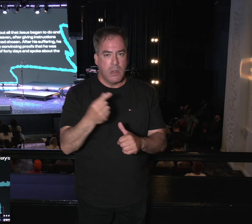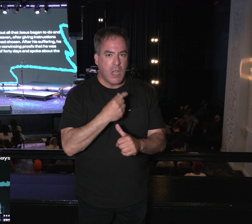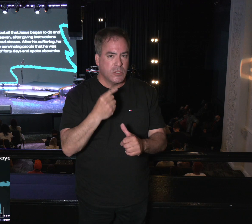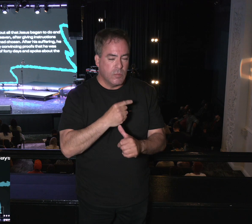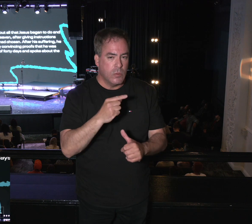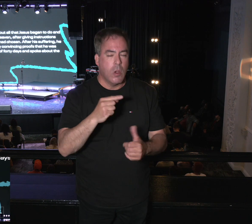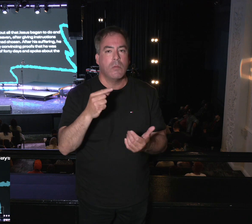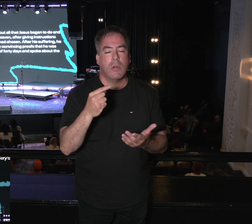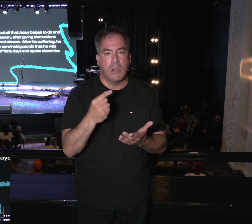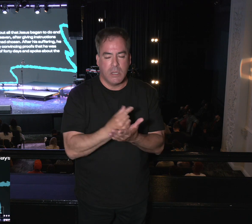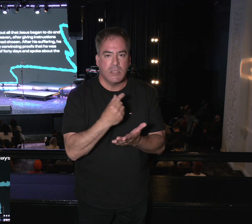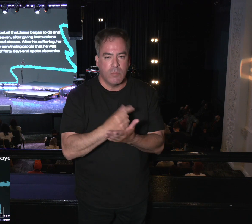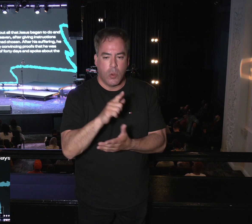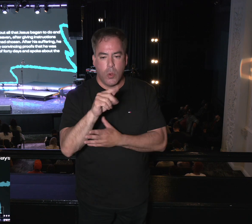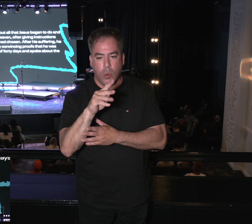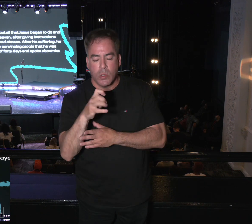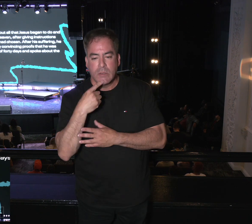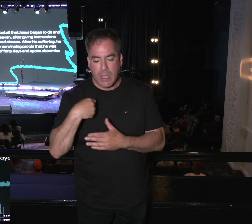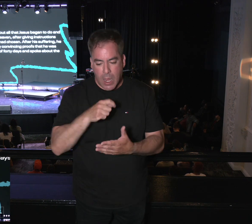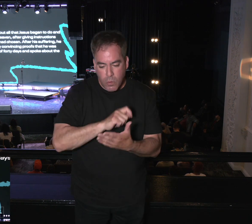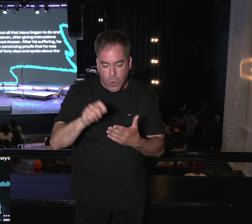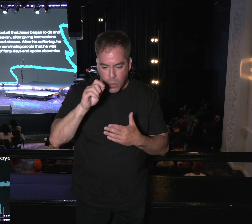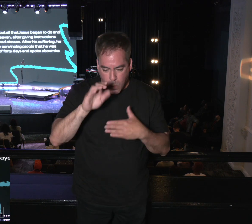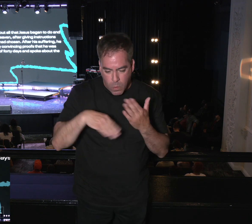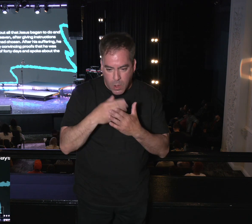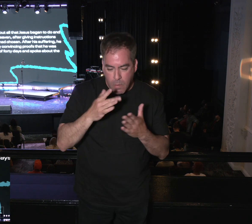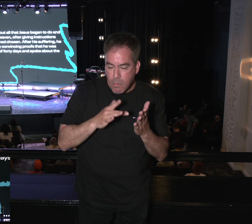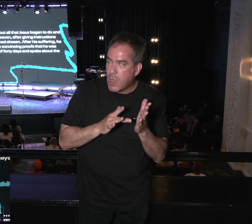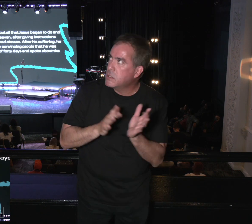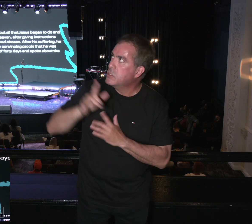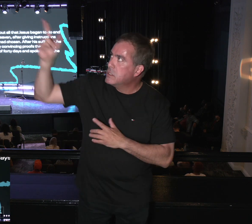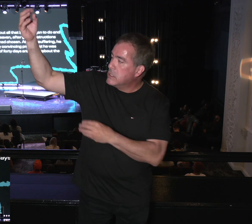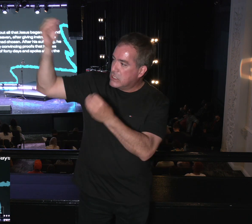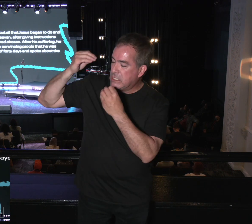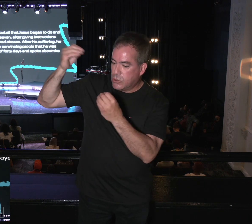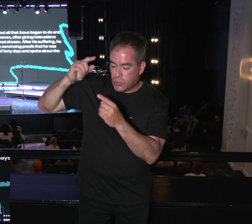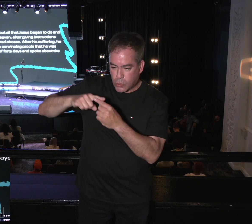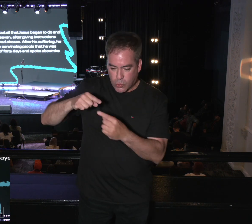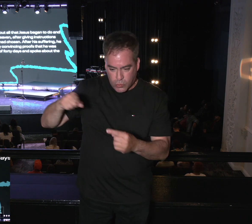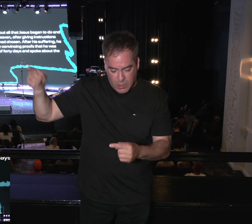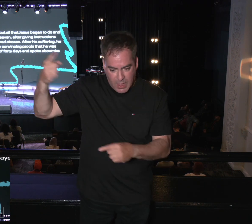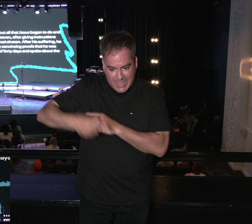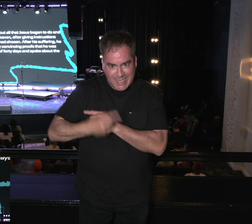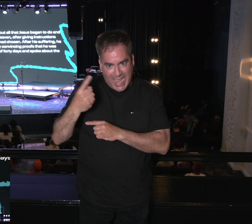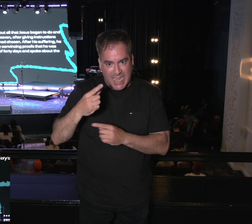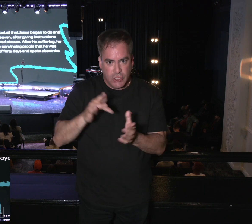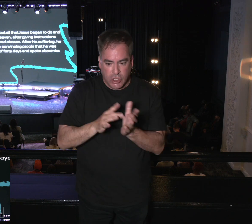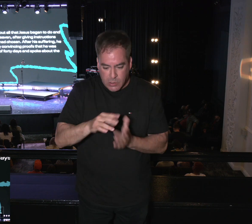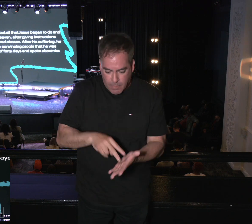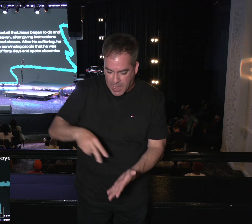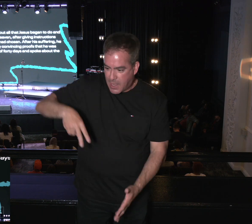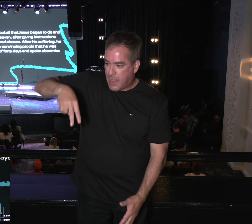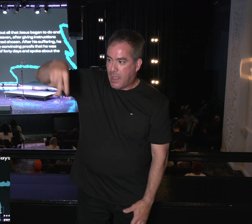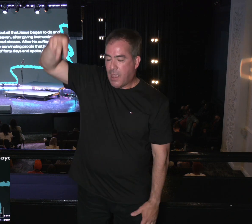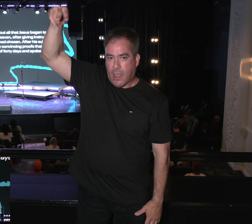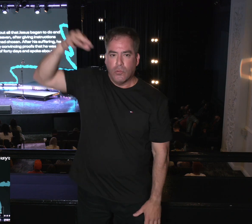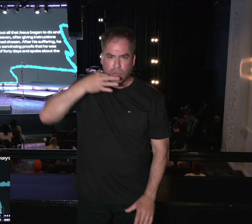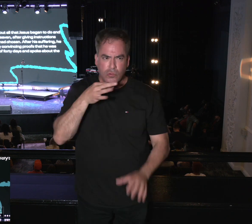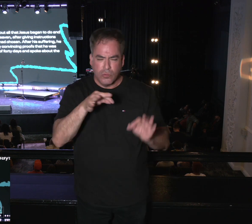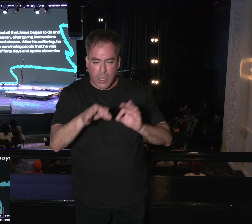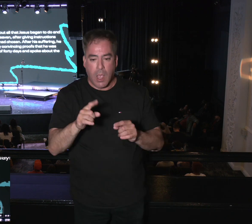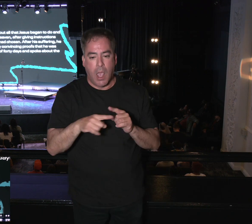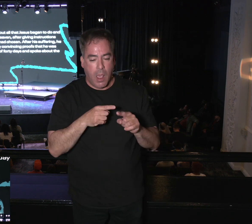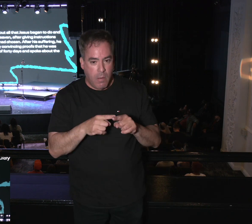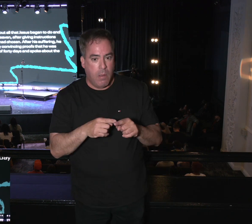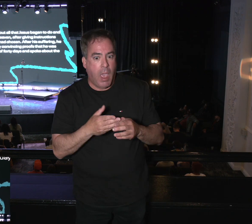talking to Theophilus, he says, I wrote about all that Jesus began to do and to teach until the day he was taken up to heaven. We're about to get there. After giving